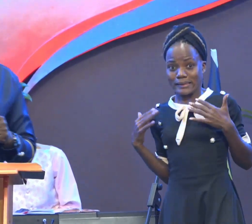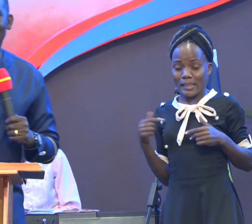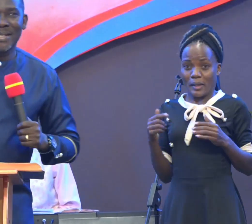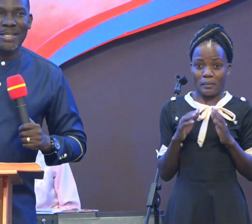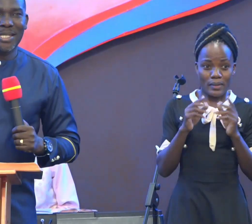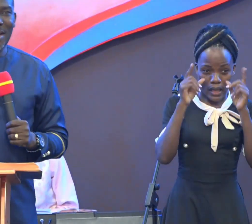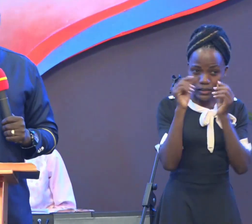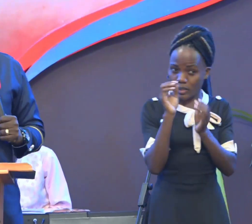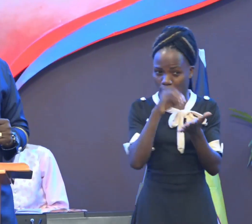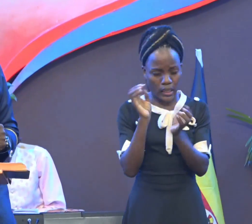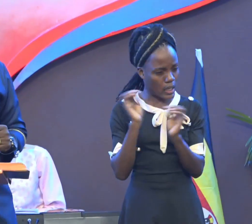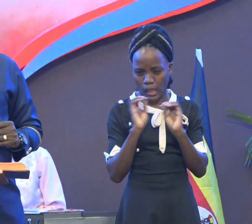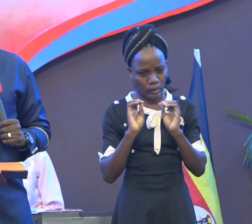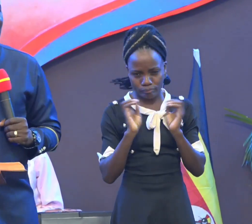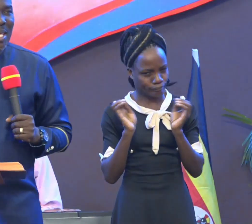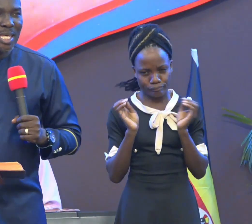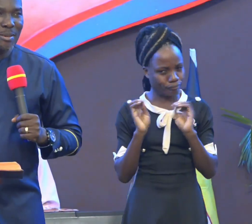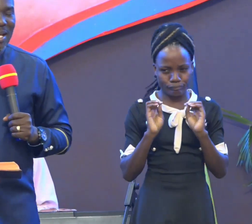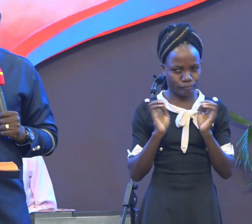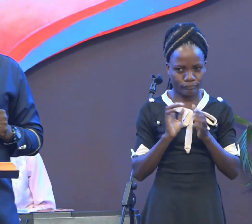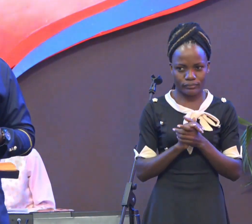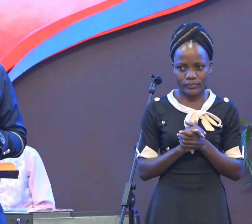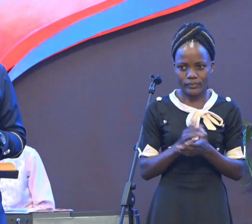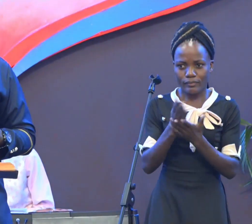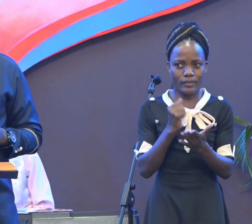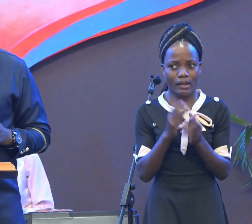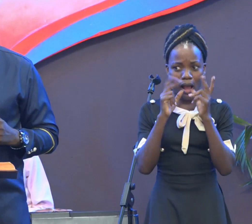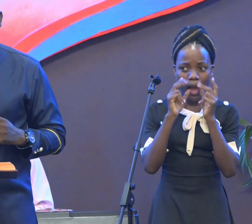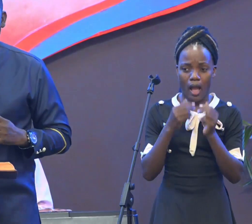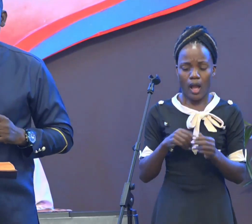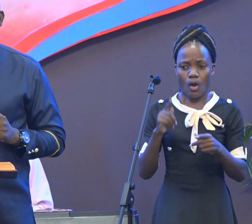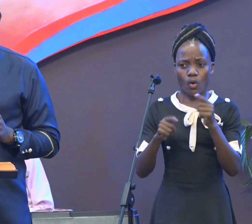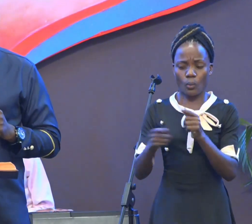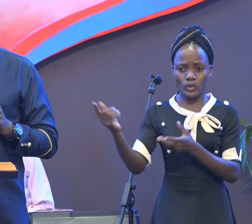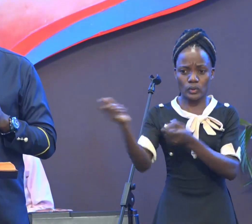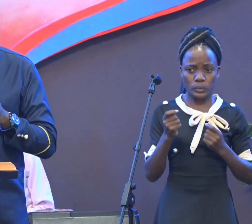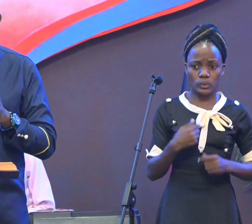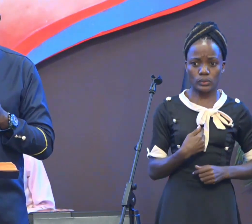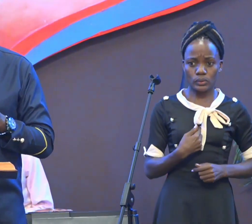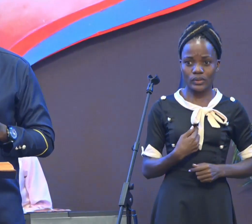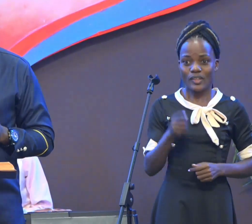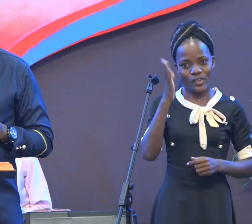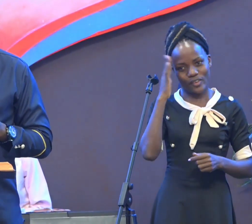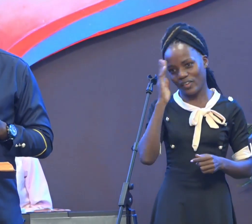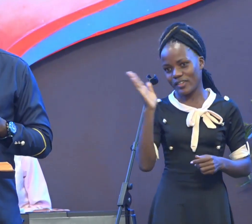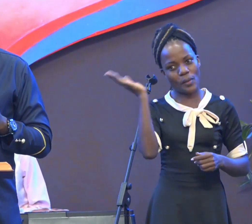just wake up arising. Sidamu kwebaka. I'm not sleeping again. She was taking to Allah. It was taking me. It was taking me. Ngomba nyoto tulo tubi. And you just know that is bad.